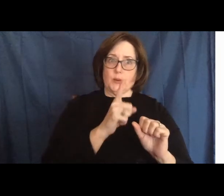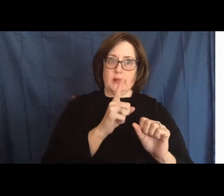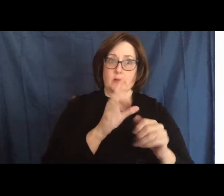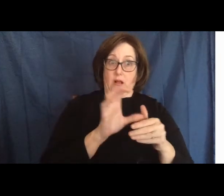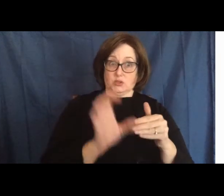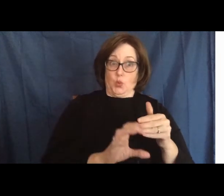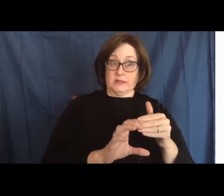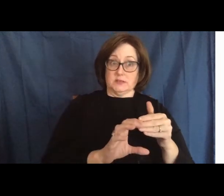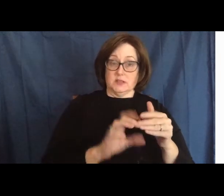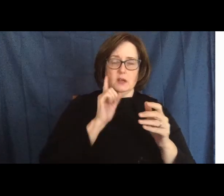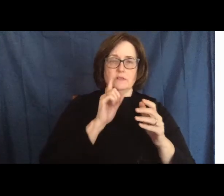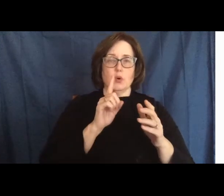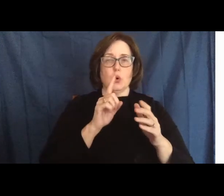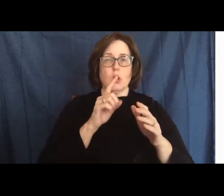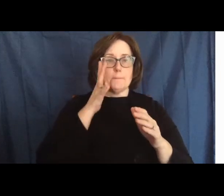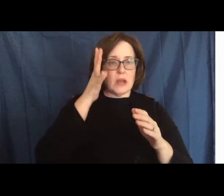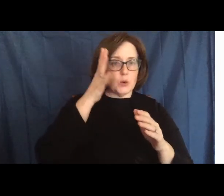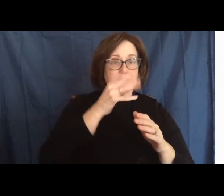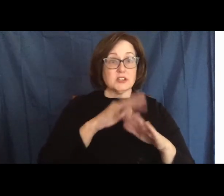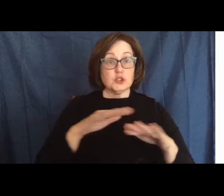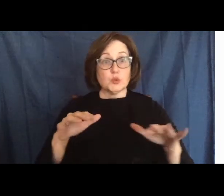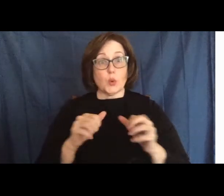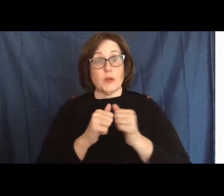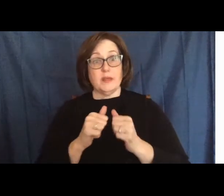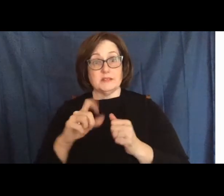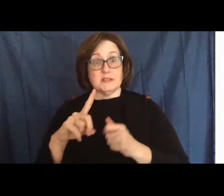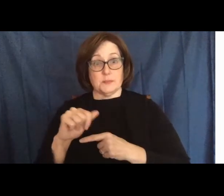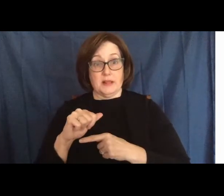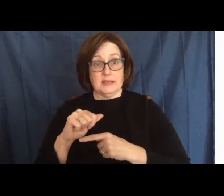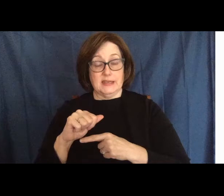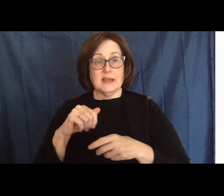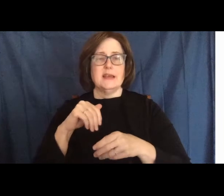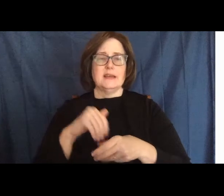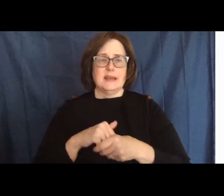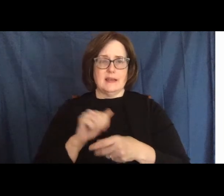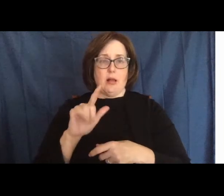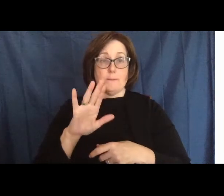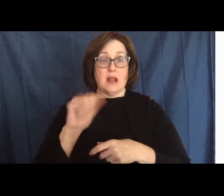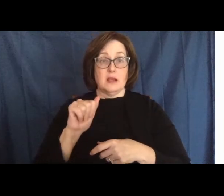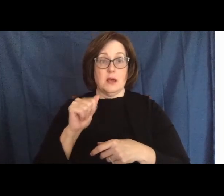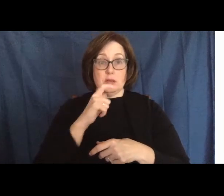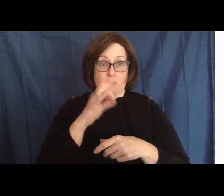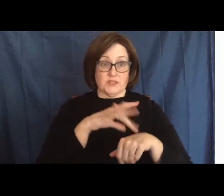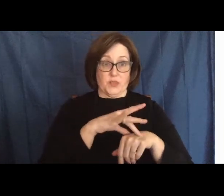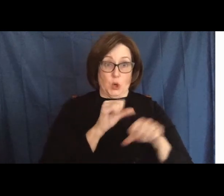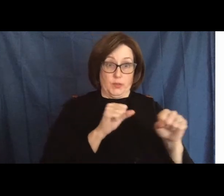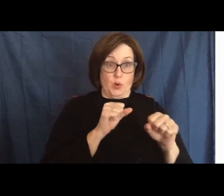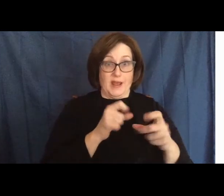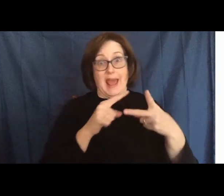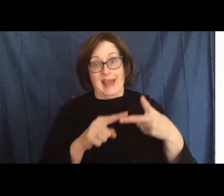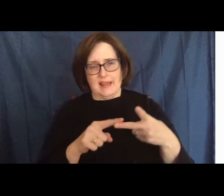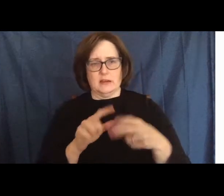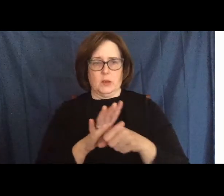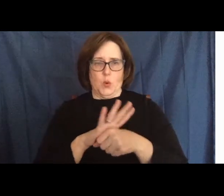children with disabilities in Albania after the earthquake and after the and during the COVID pandemic. And 35% of